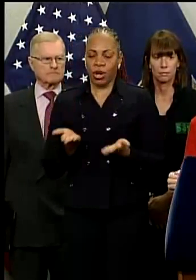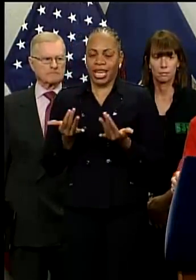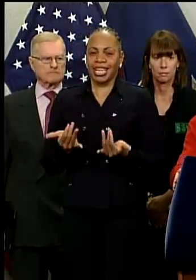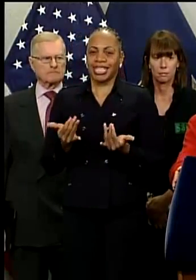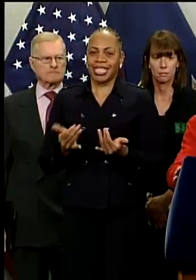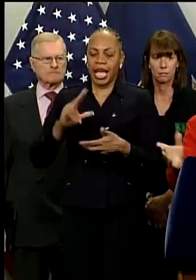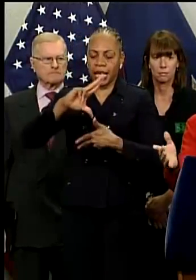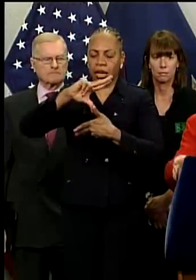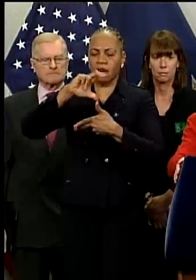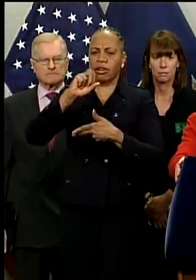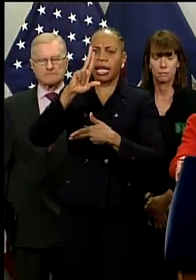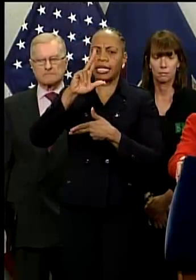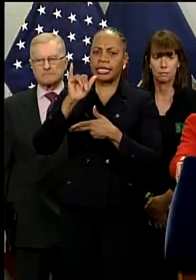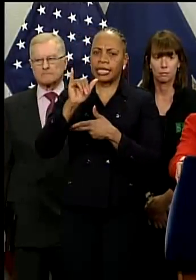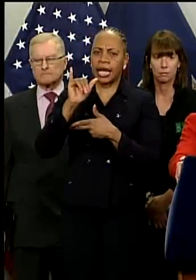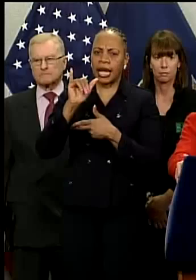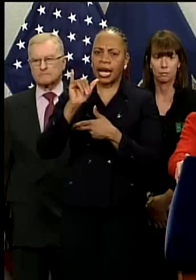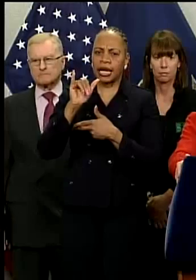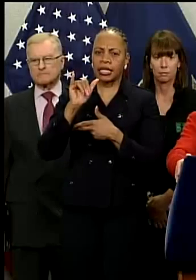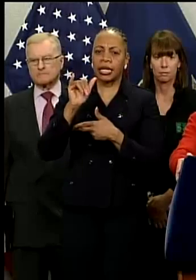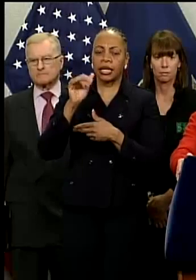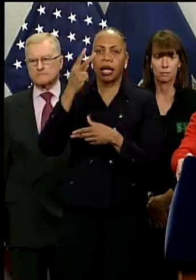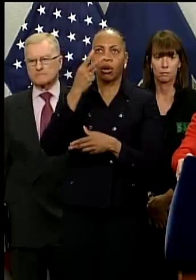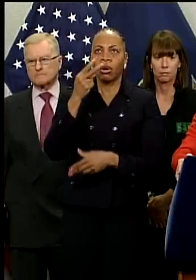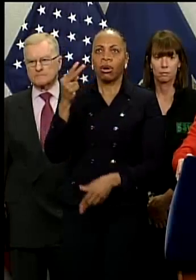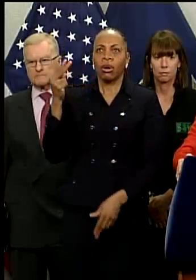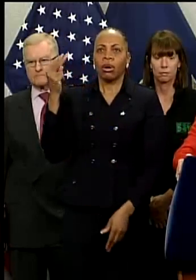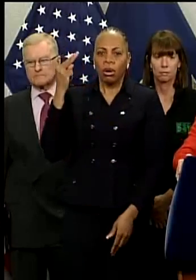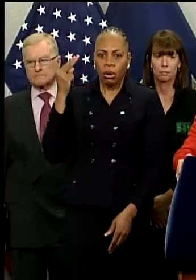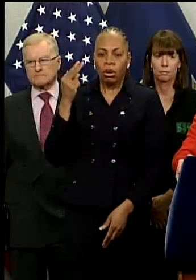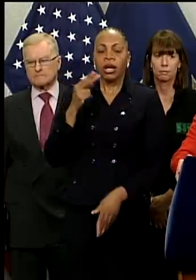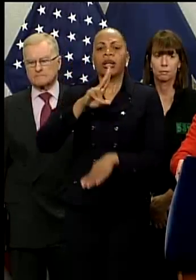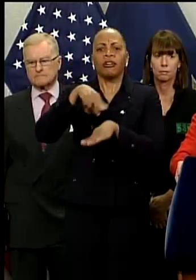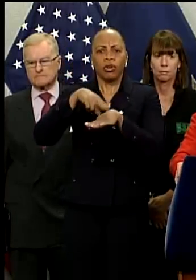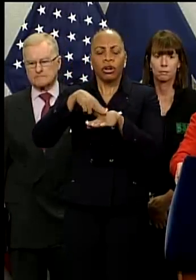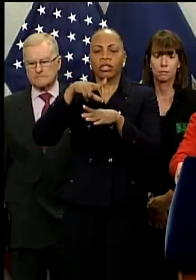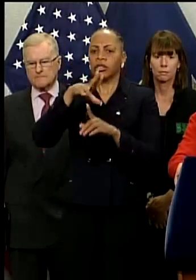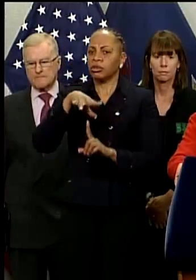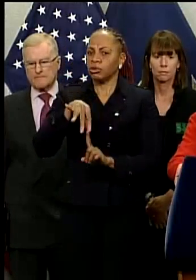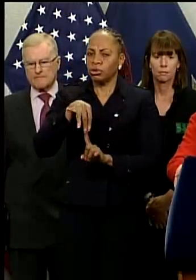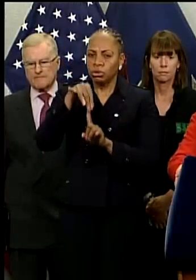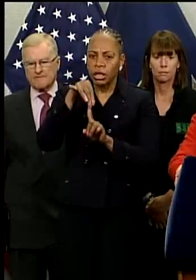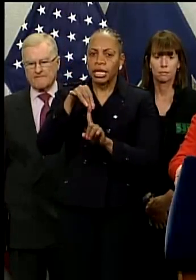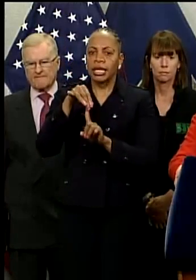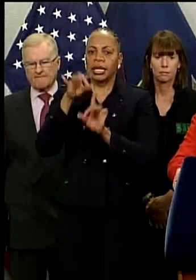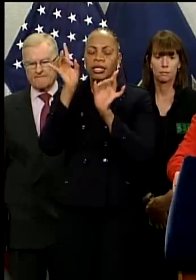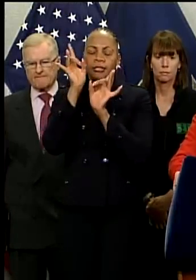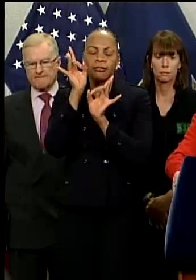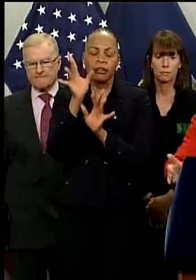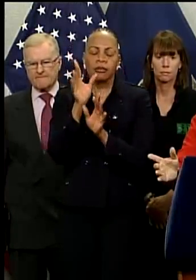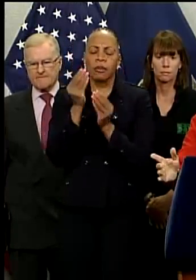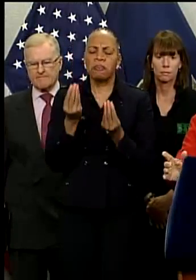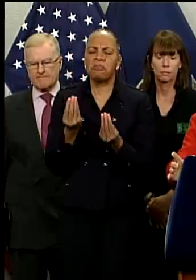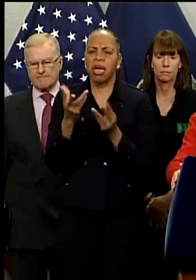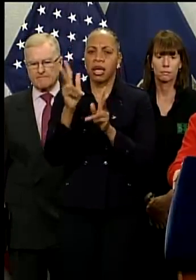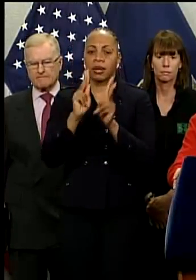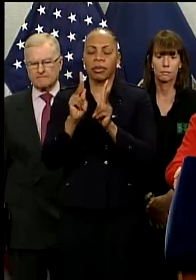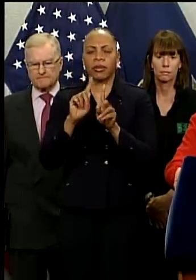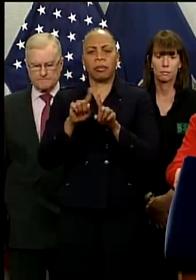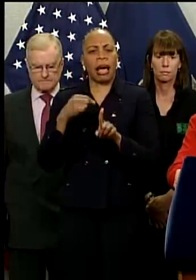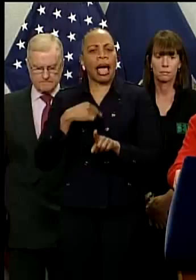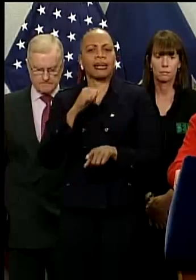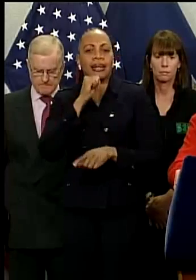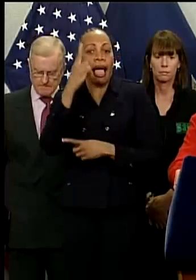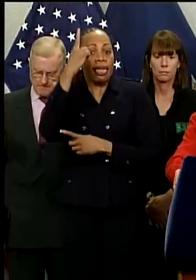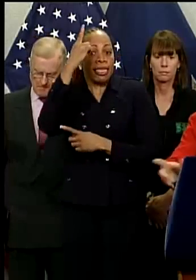is so fresh in our minds. And Sandy really was something that was unique and was devastating to an awful lot of people. I don't think this storm